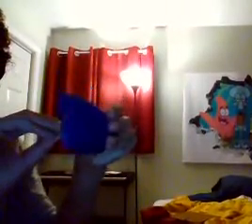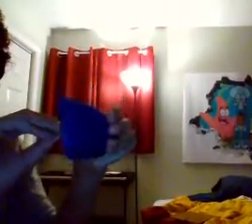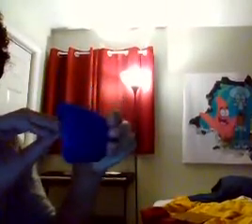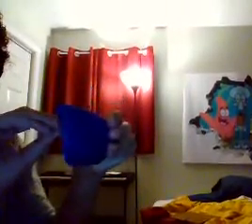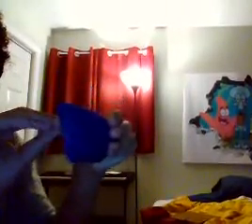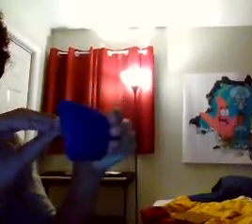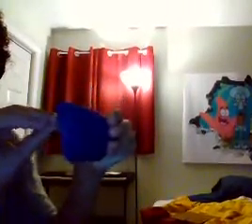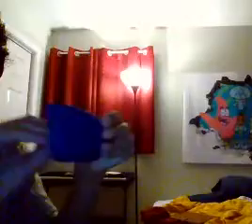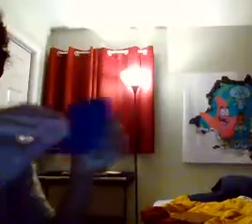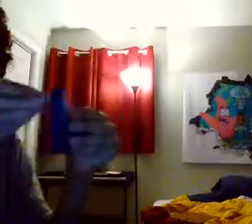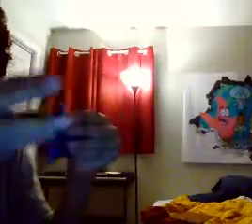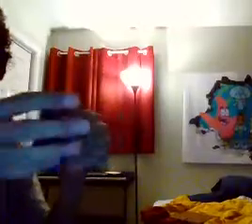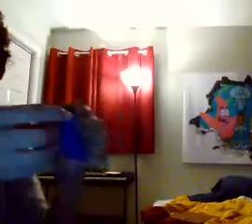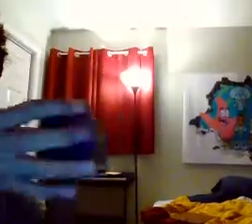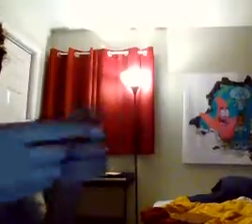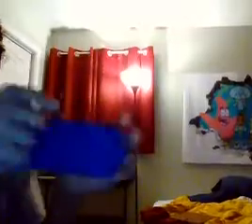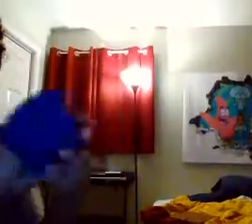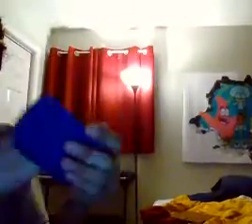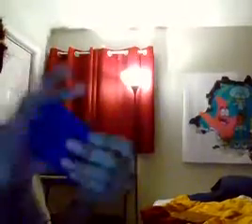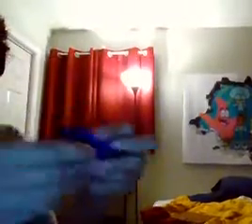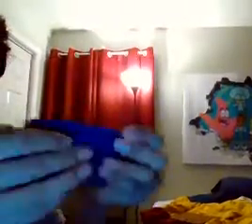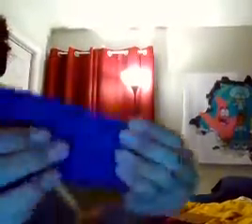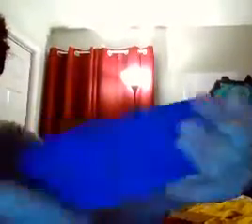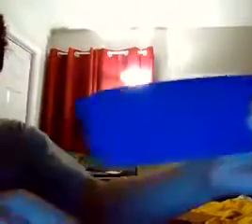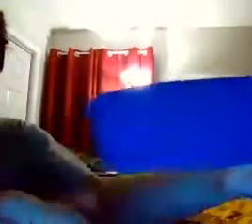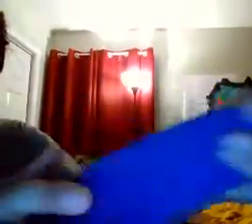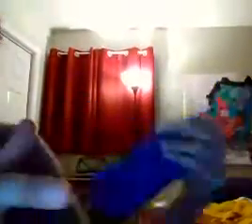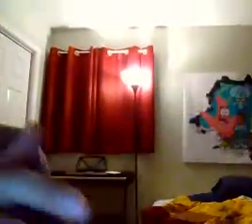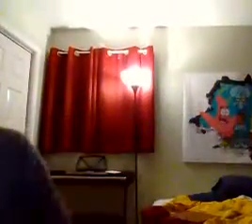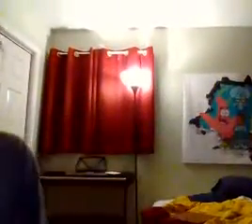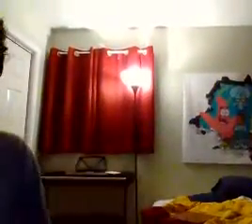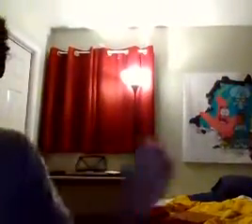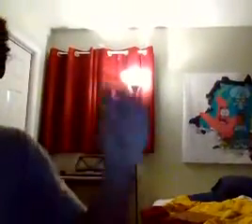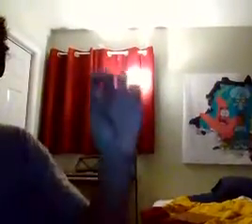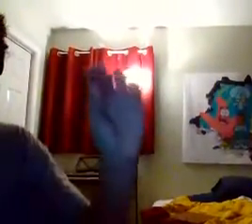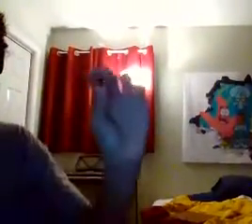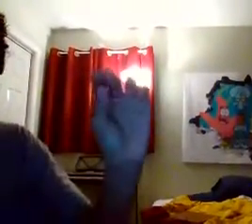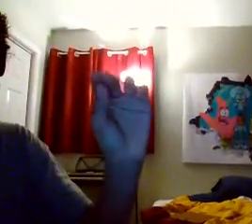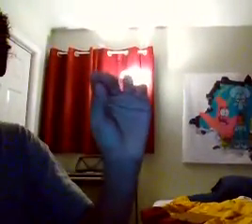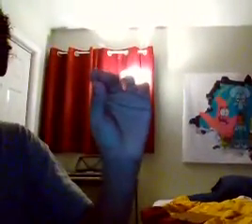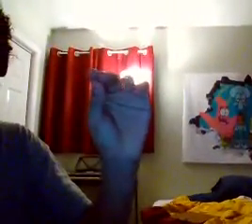for 2 days. And it was important. Okay, that's how you fix it, guys.